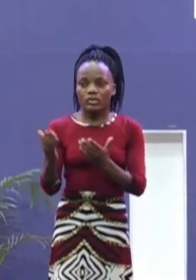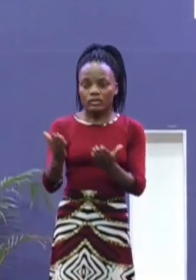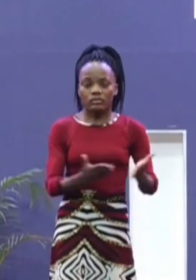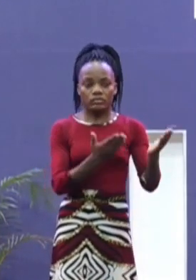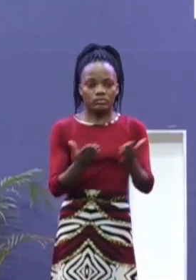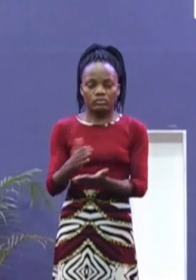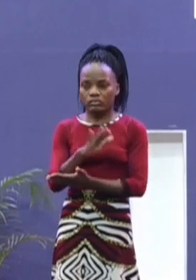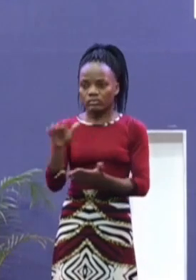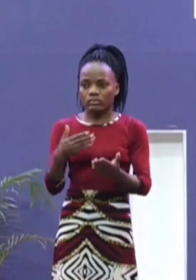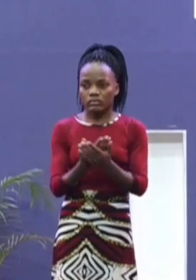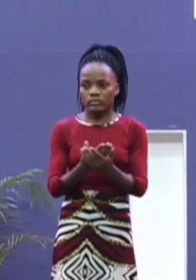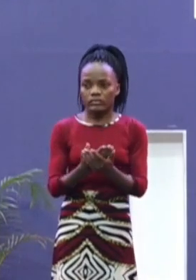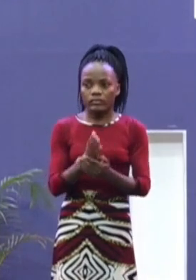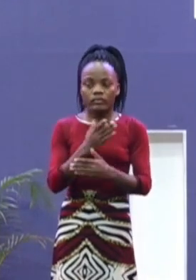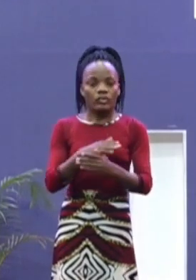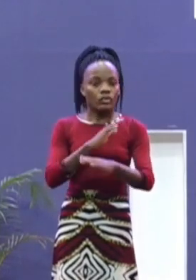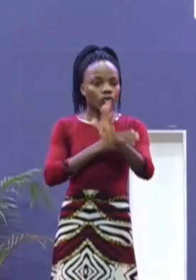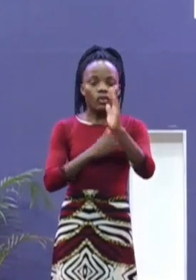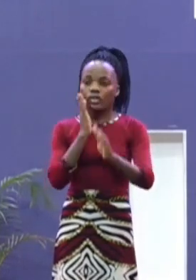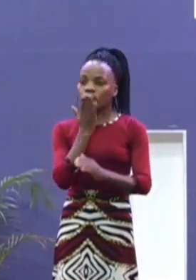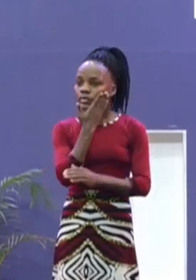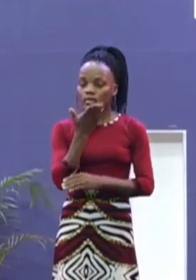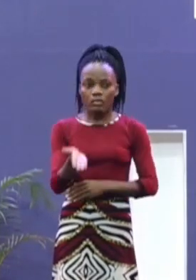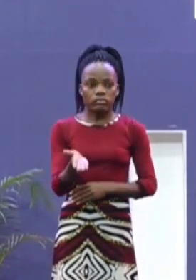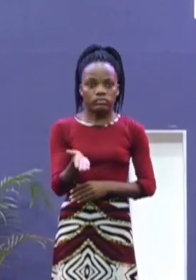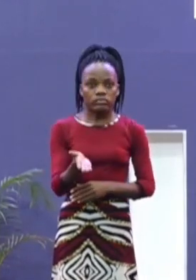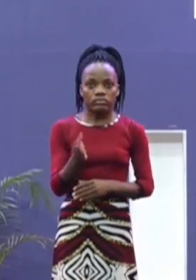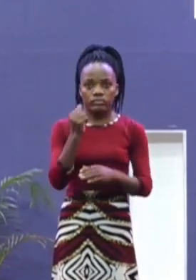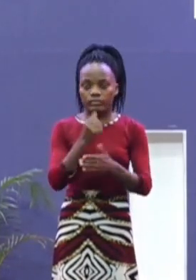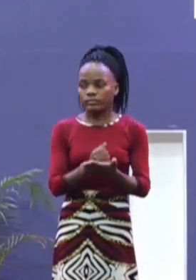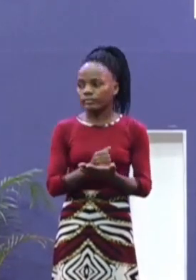Tubaniriza. The grace of God is available. Ekisa kya mukama wechiri. Amen. Amen.